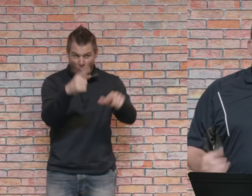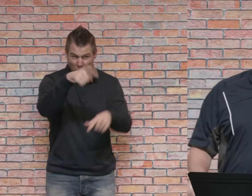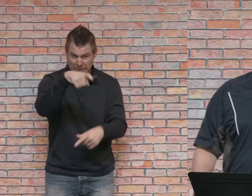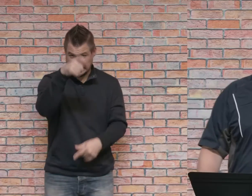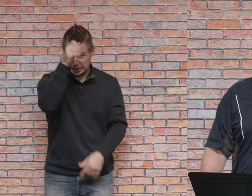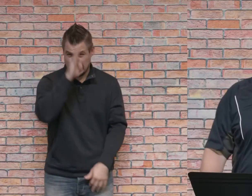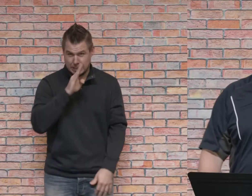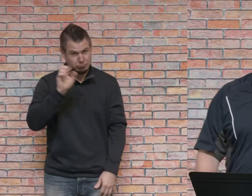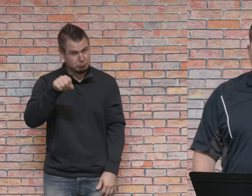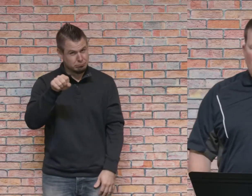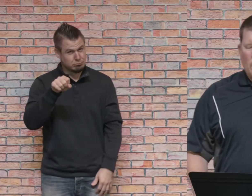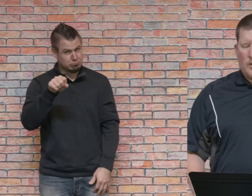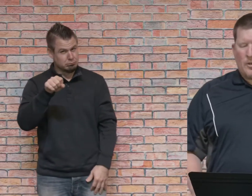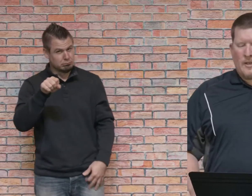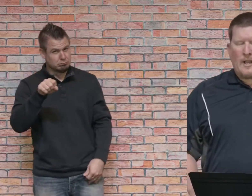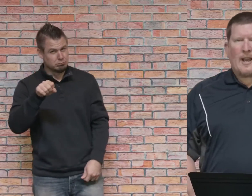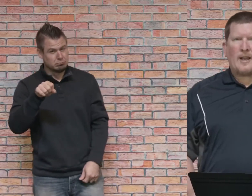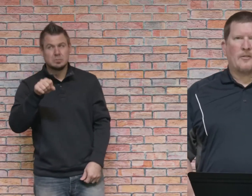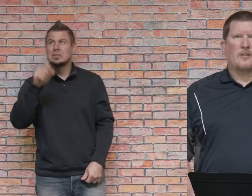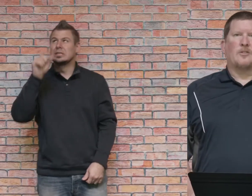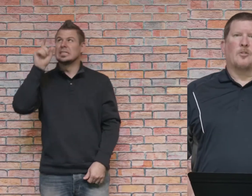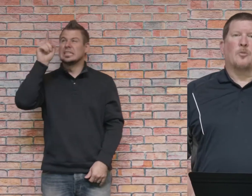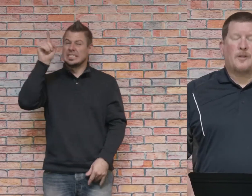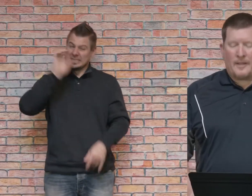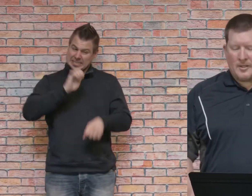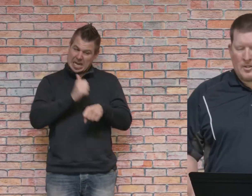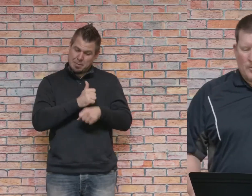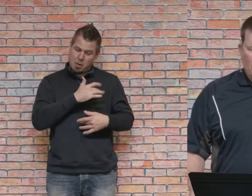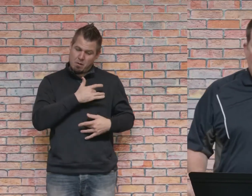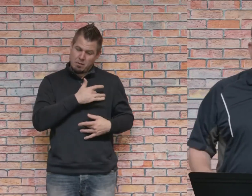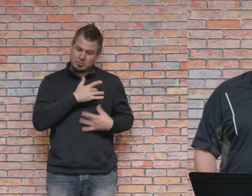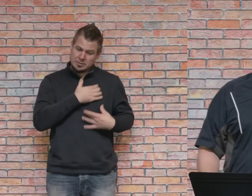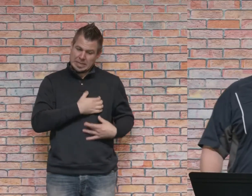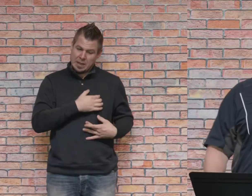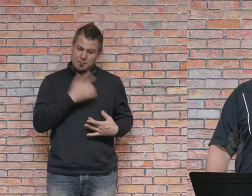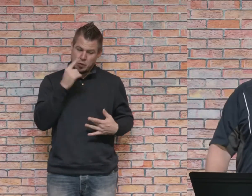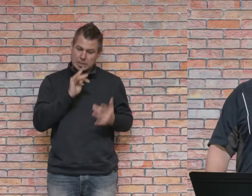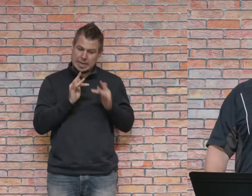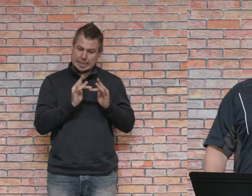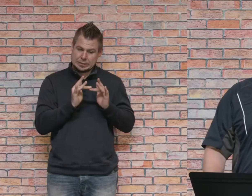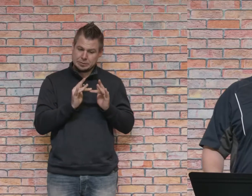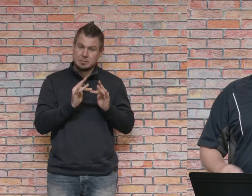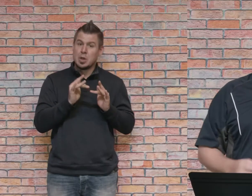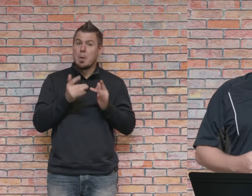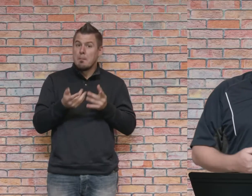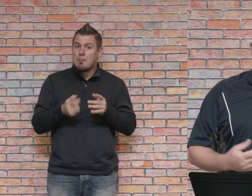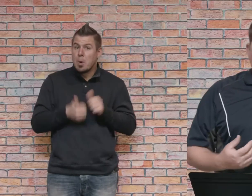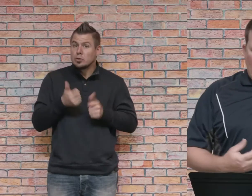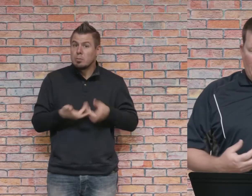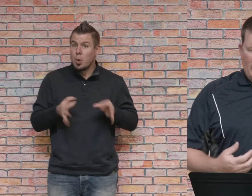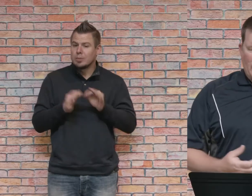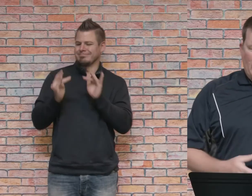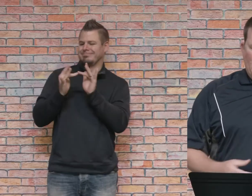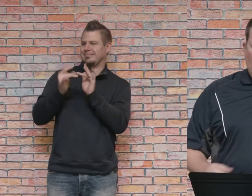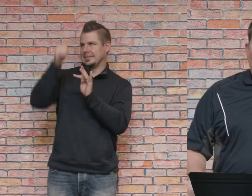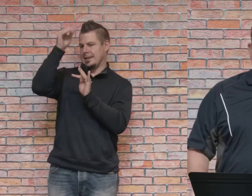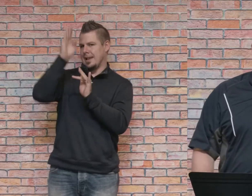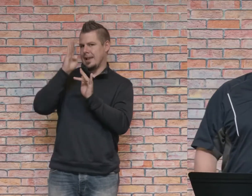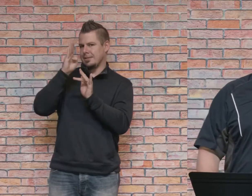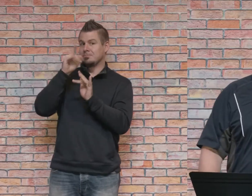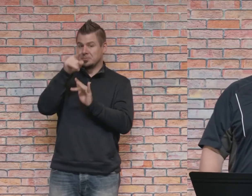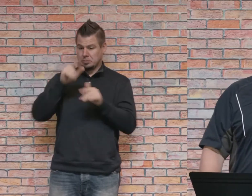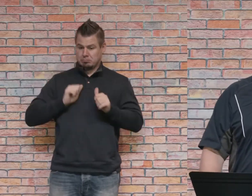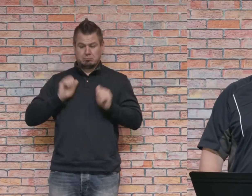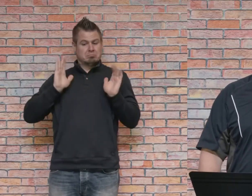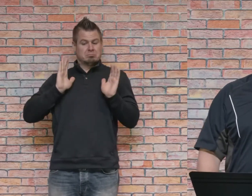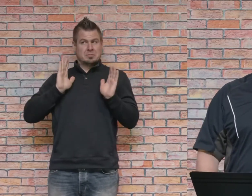most important connection you were created to have is your relationship with God. When you surrender your life to Jesus, you enter